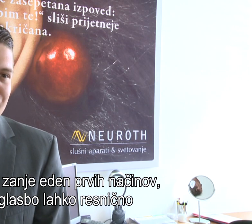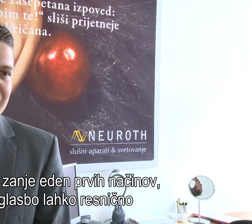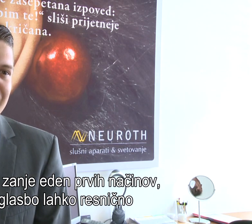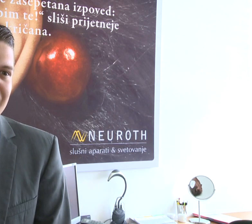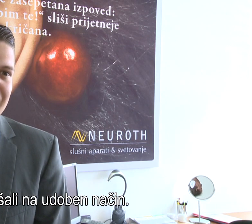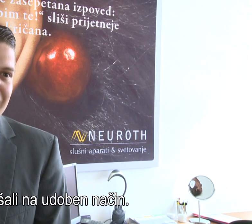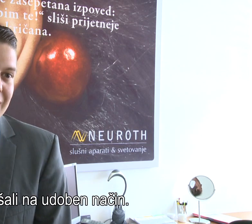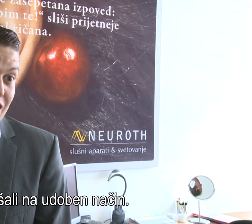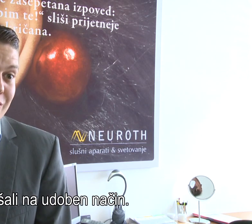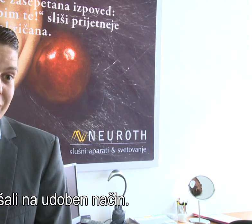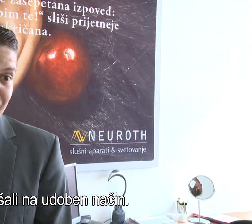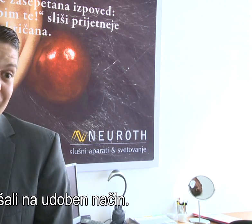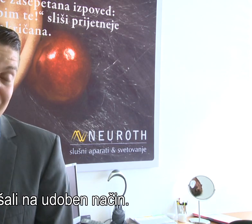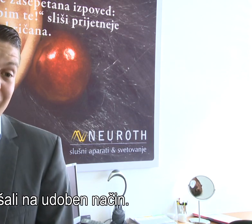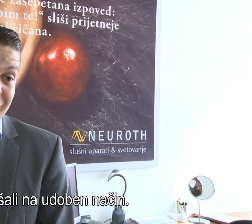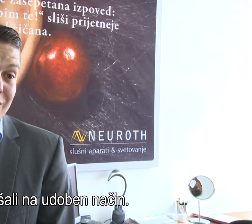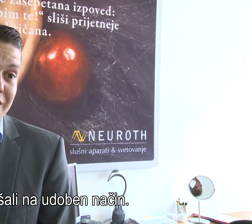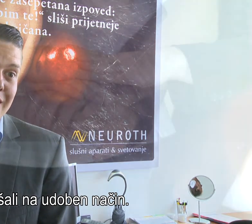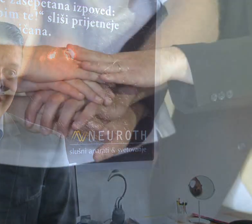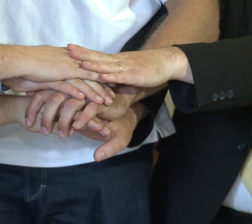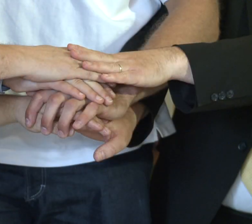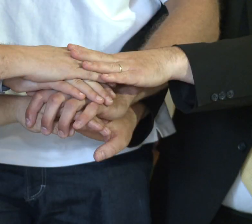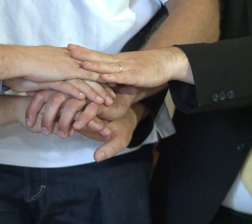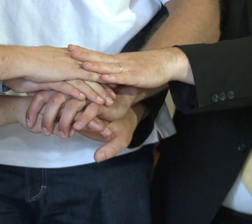listen to music in a common way or in a comfort way.